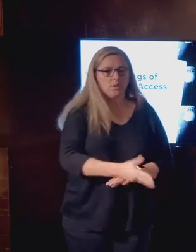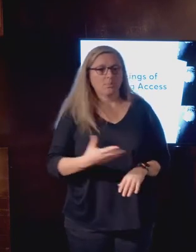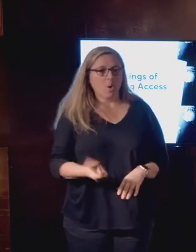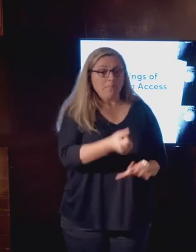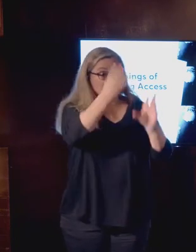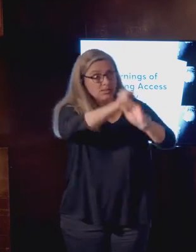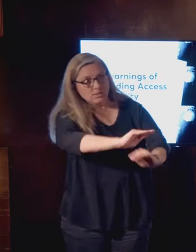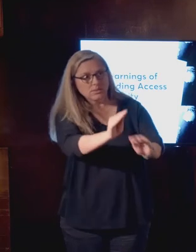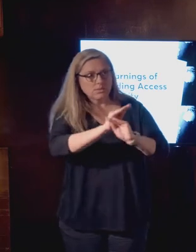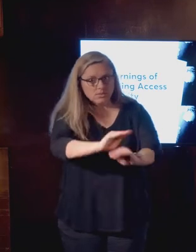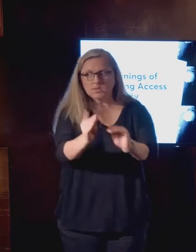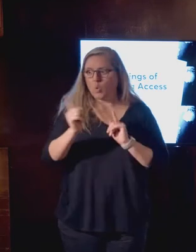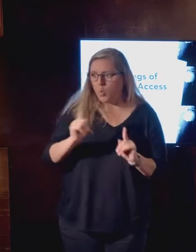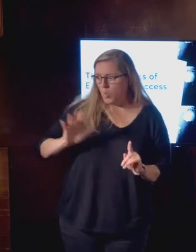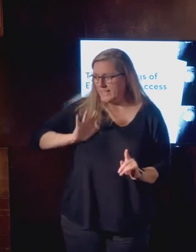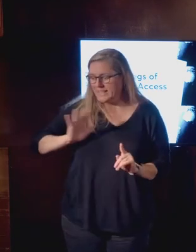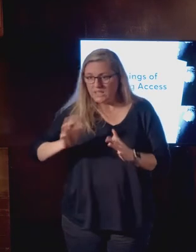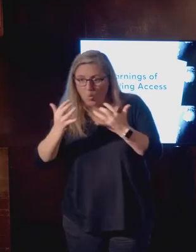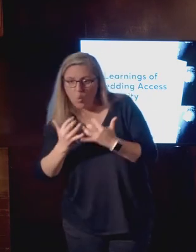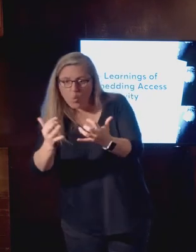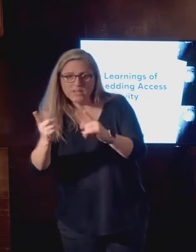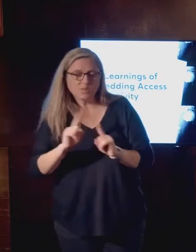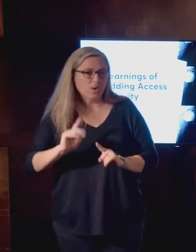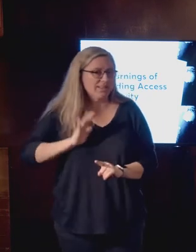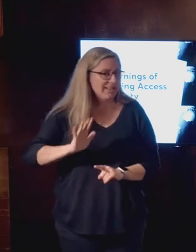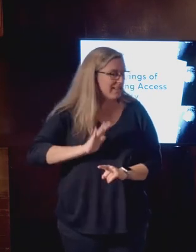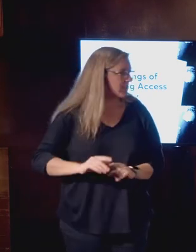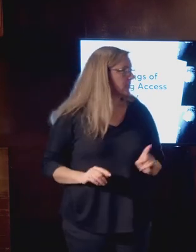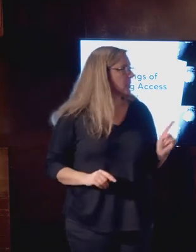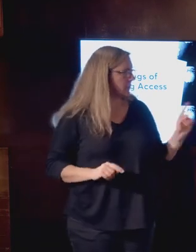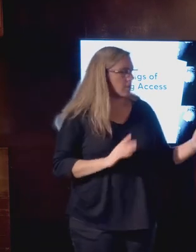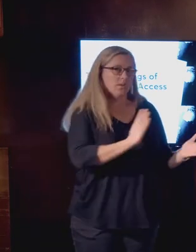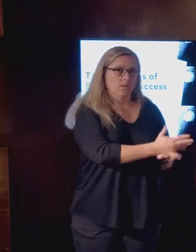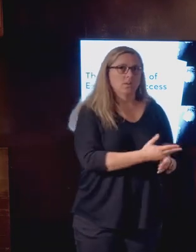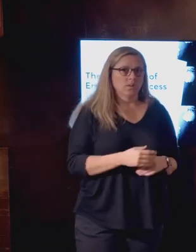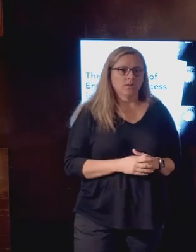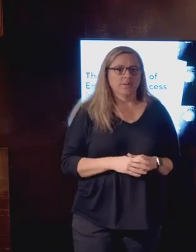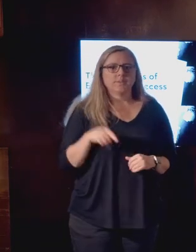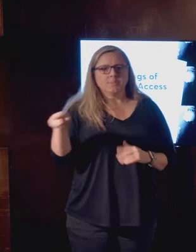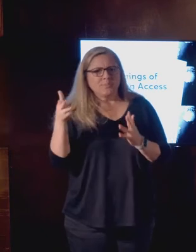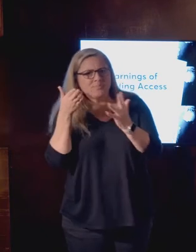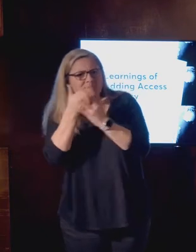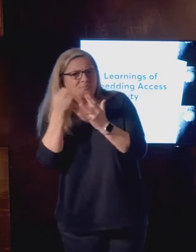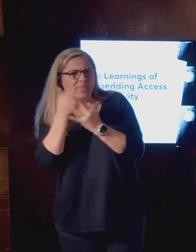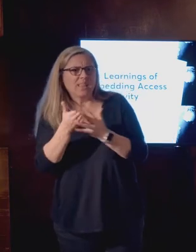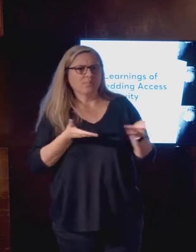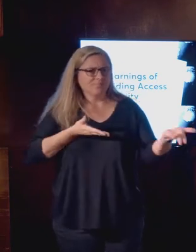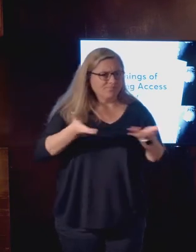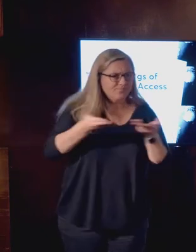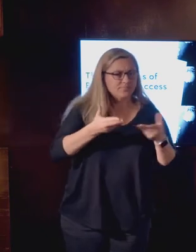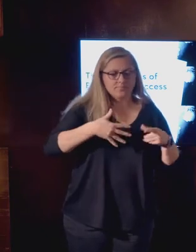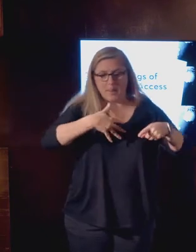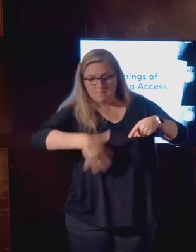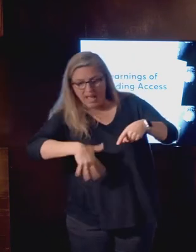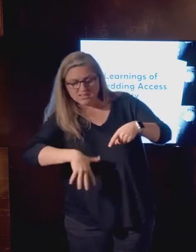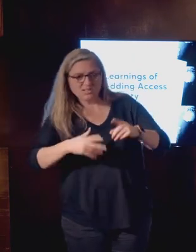in the access, what we need or what our audience needs as well. Yeah, absolutely, because access is also for performers being on stage and